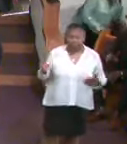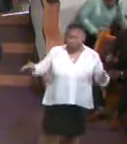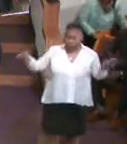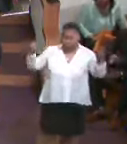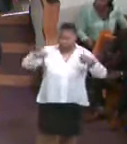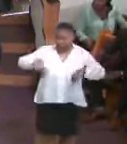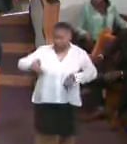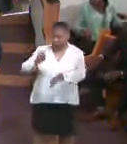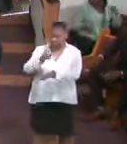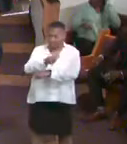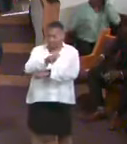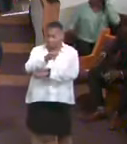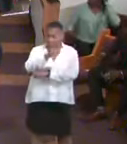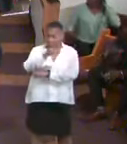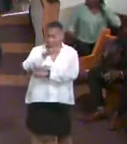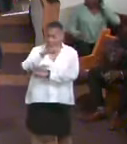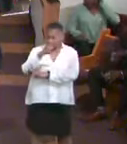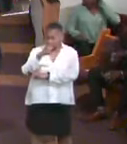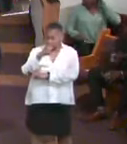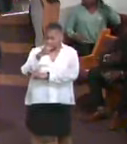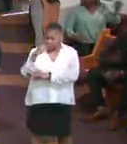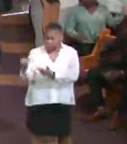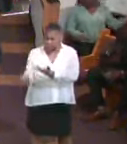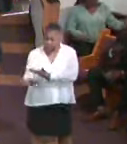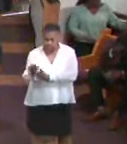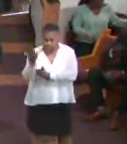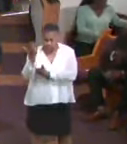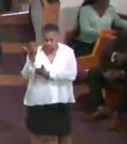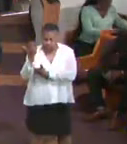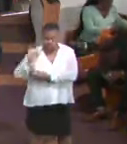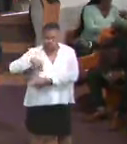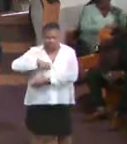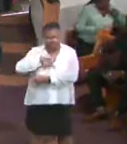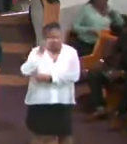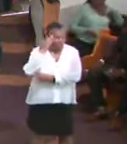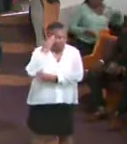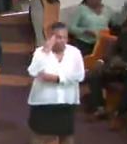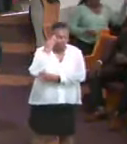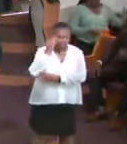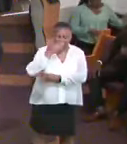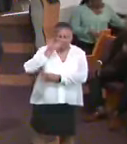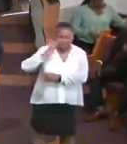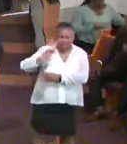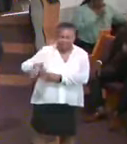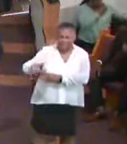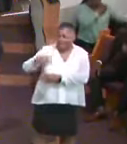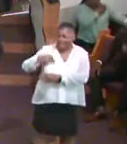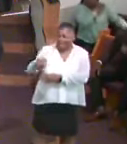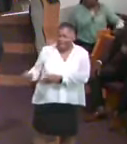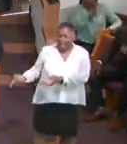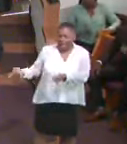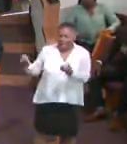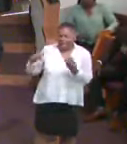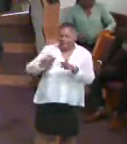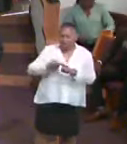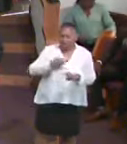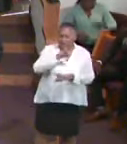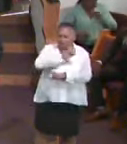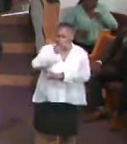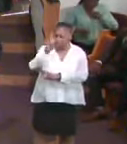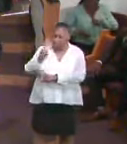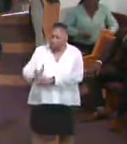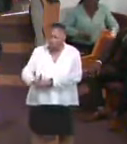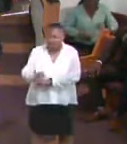attending Gethsemane Missionary Baptist Church this morning. We know it was bad out there. I came all the way from Detroit.